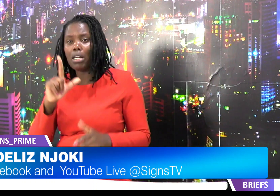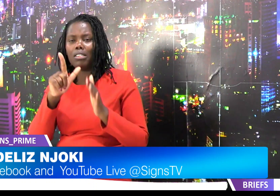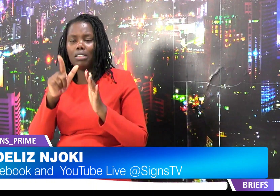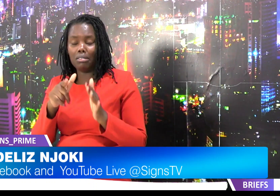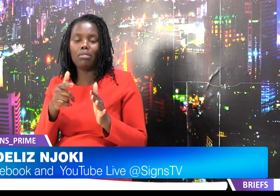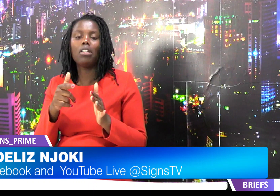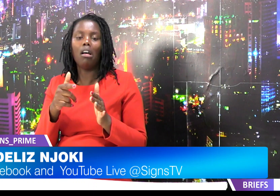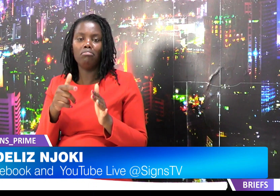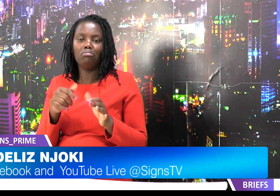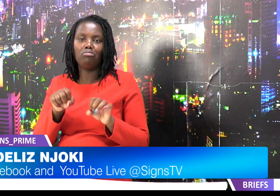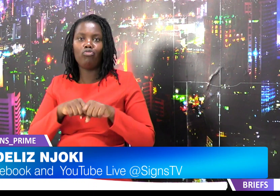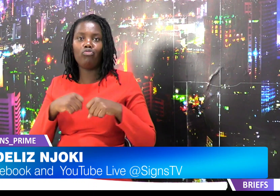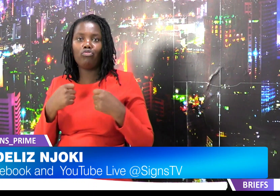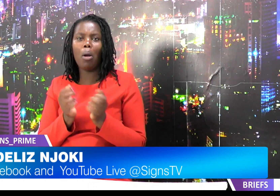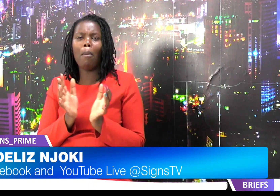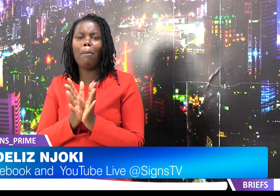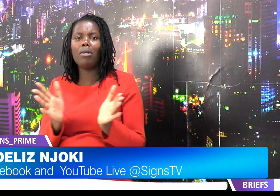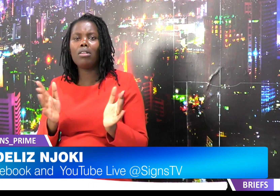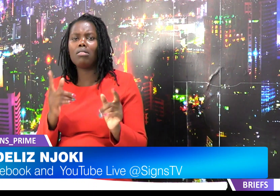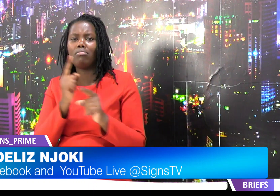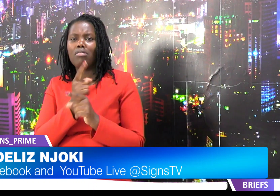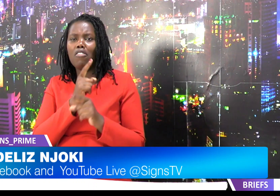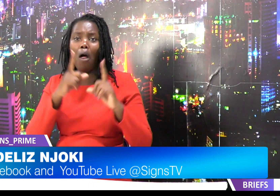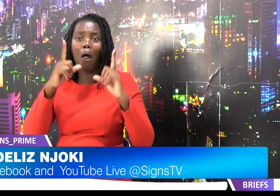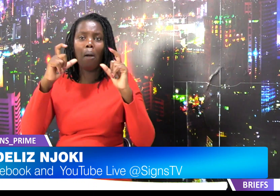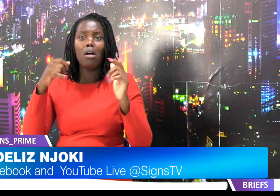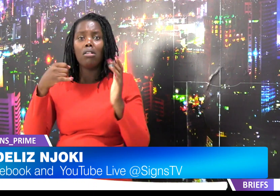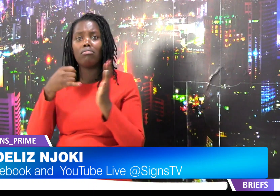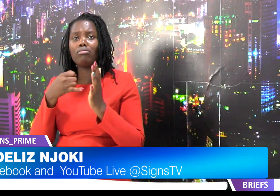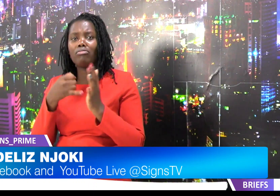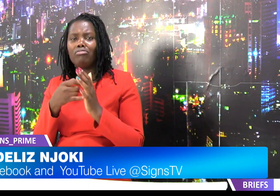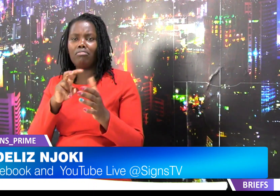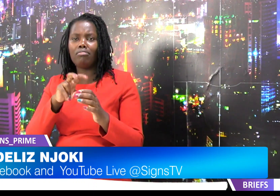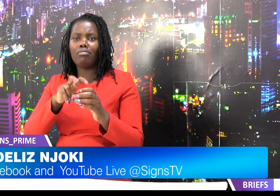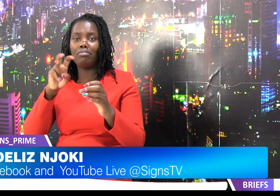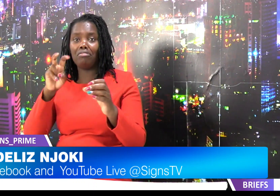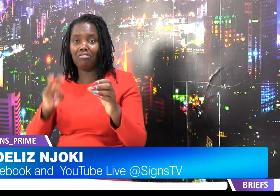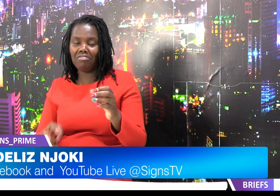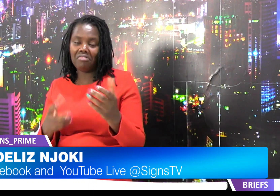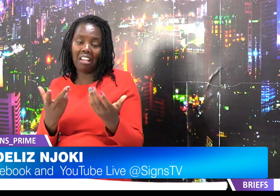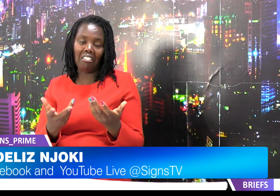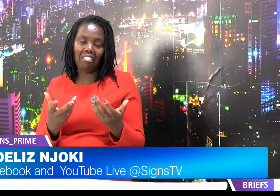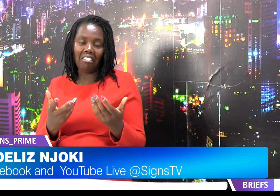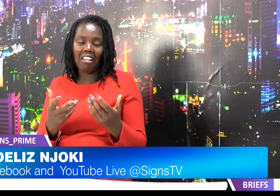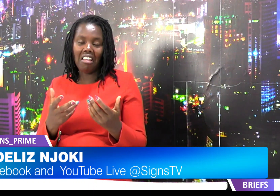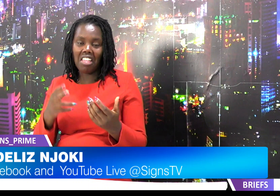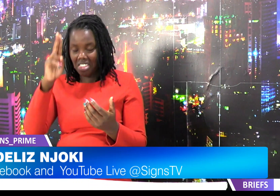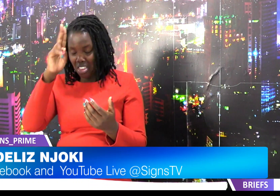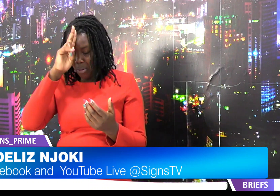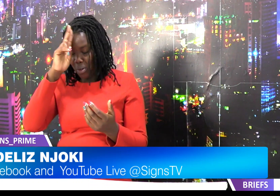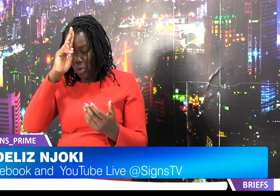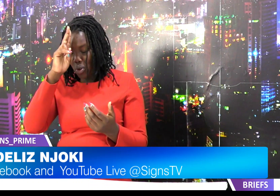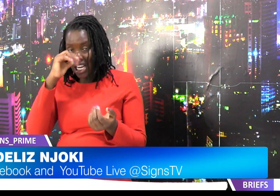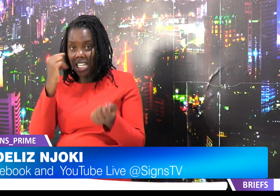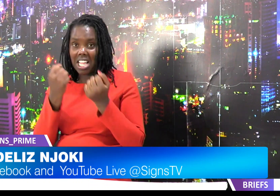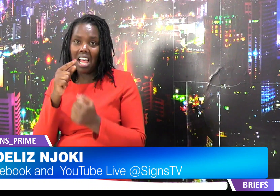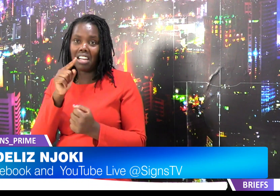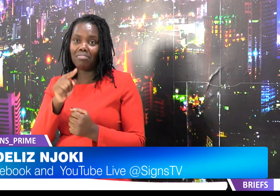to Facebook, sharing images of herself alighting the police vehicle, stating that she had been